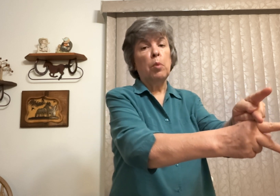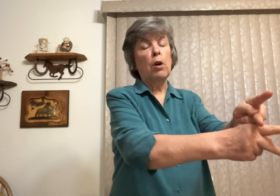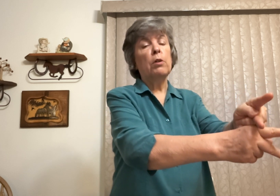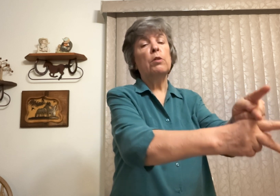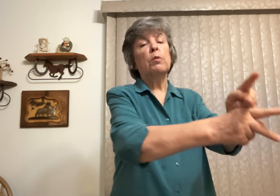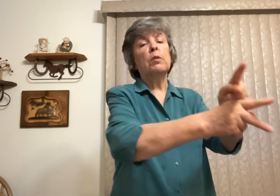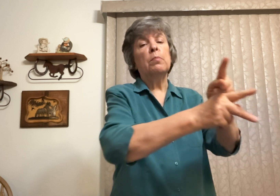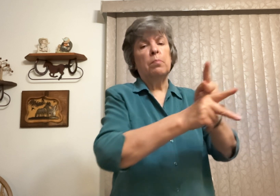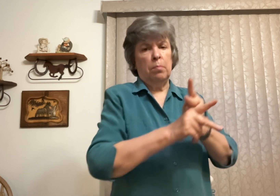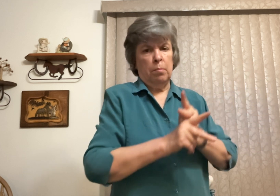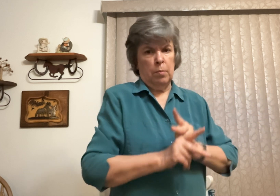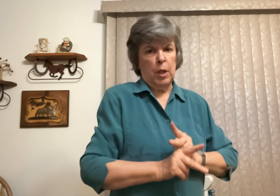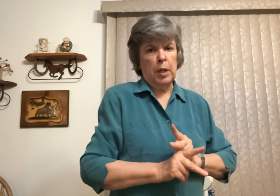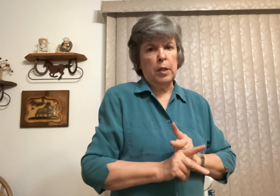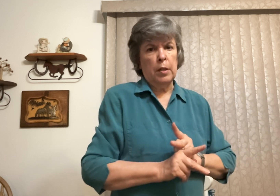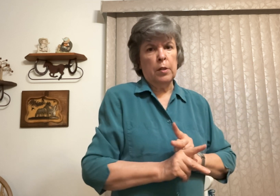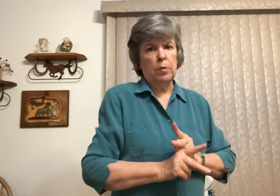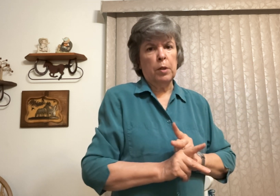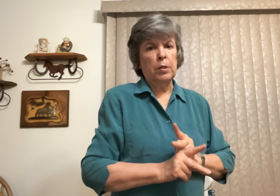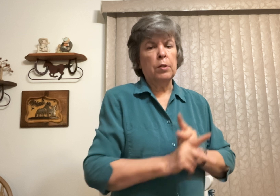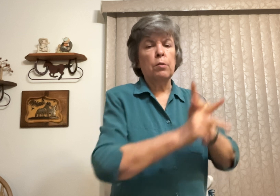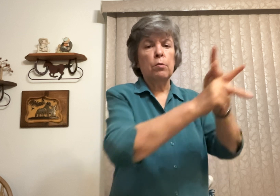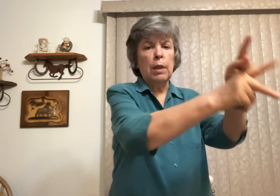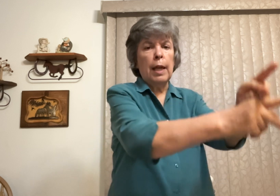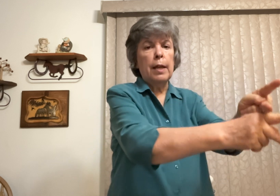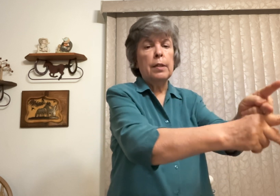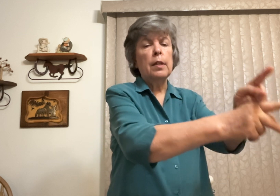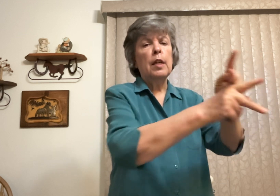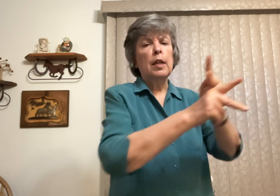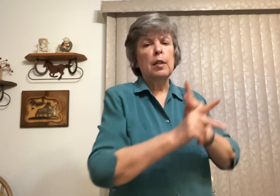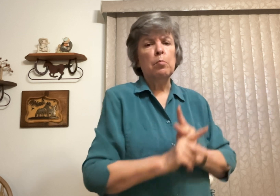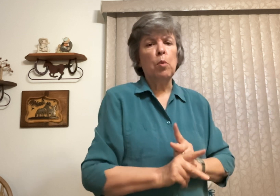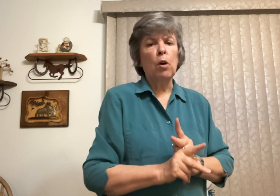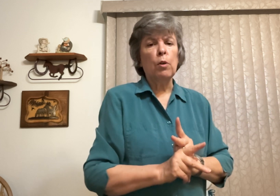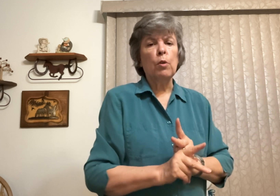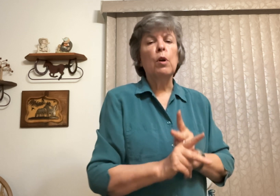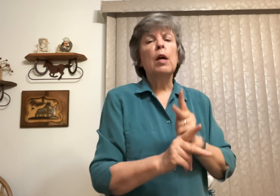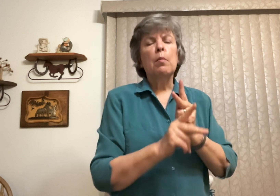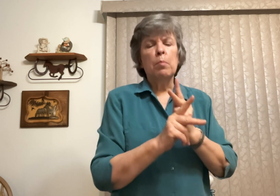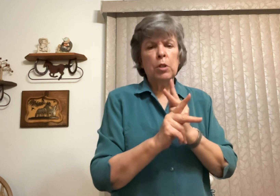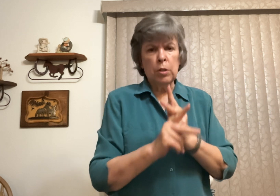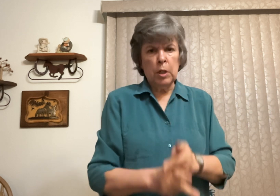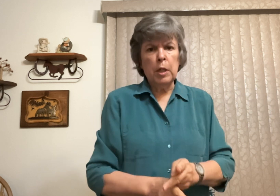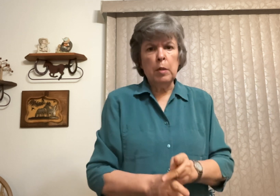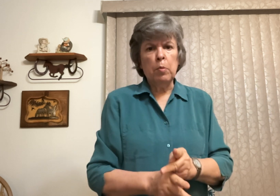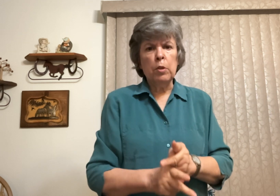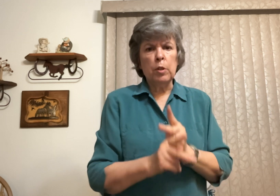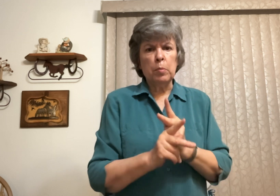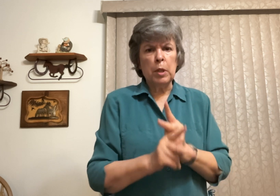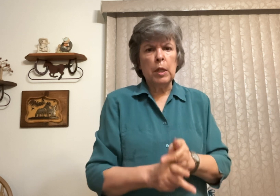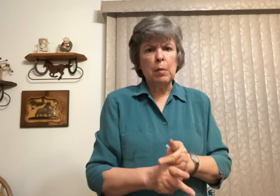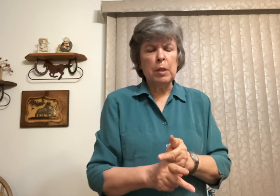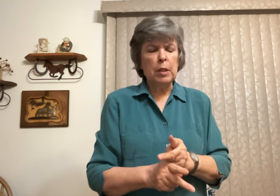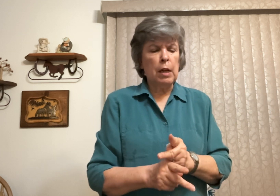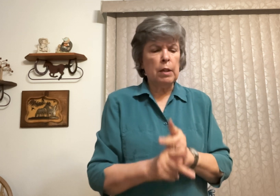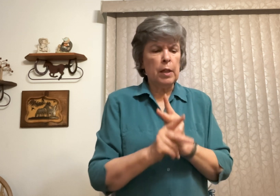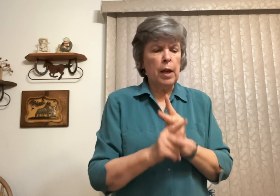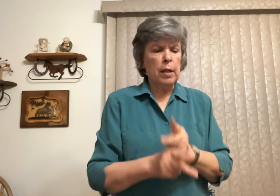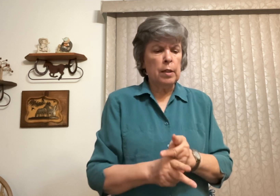borrow, you would take it this way. So lend and borrow, but just keep would just be coming down like that.